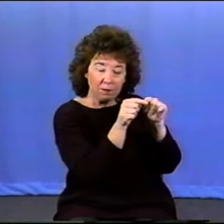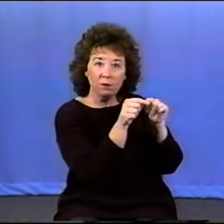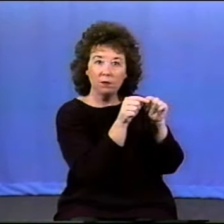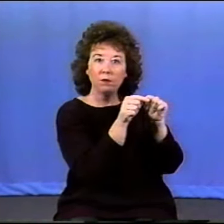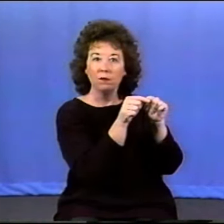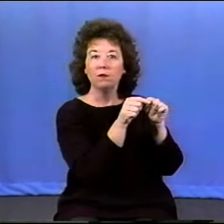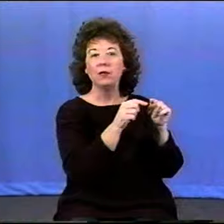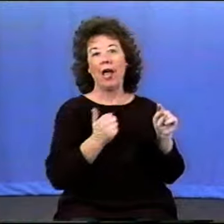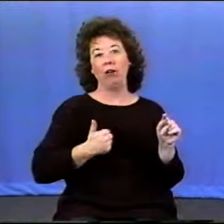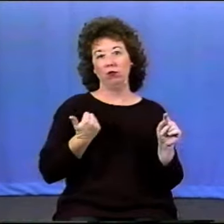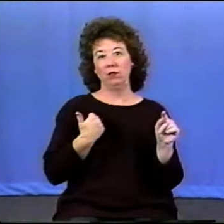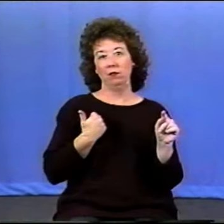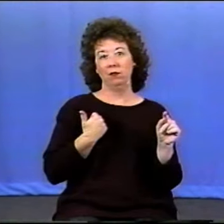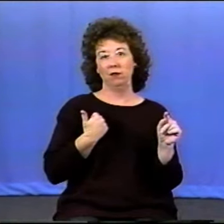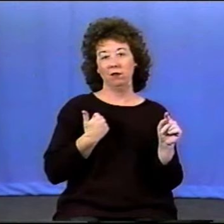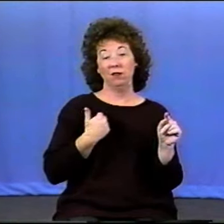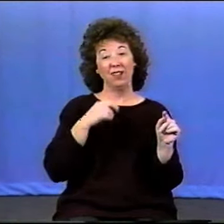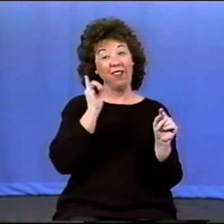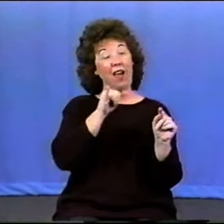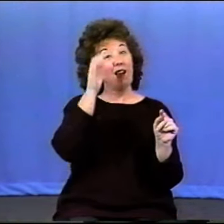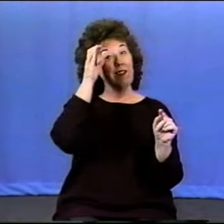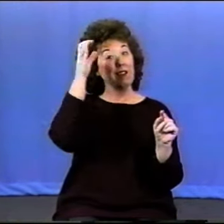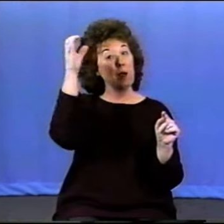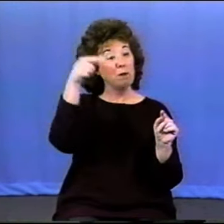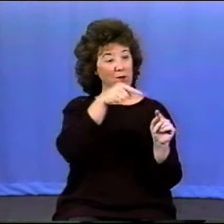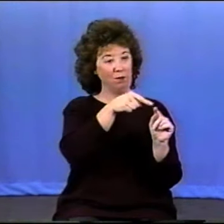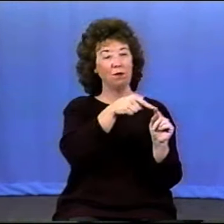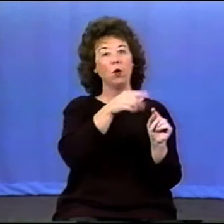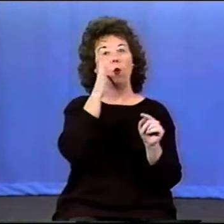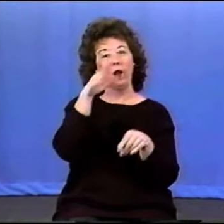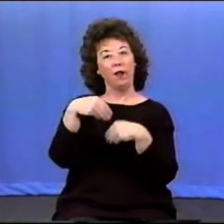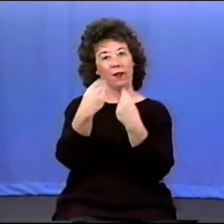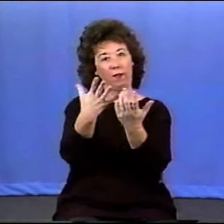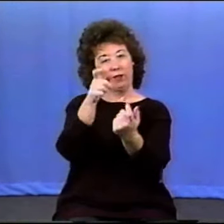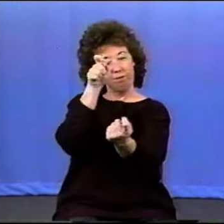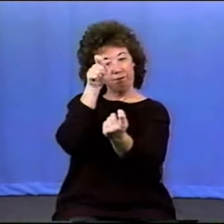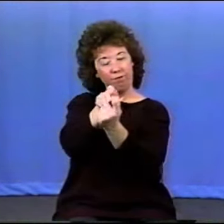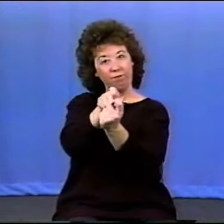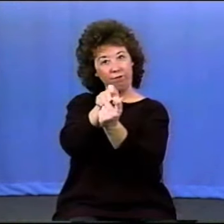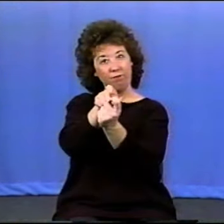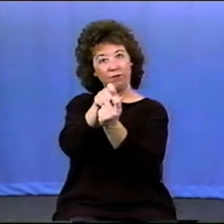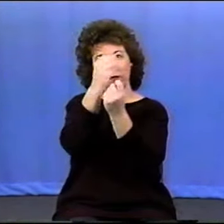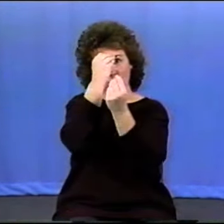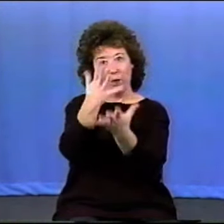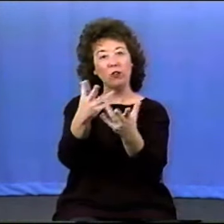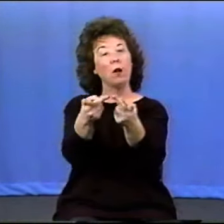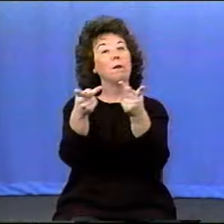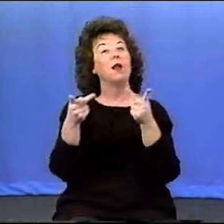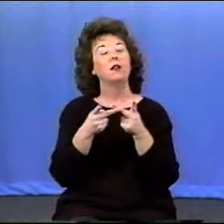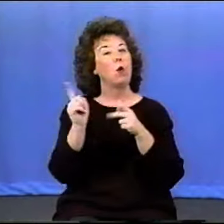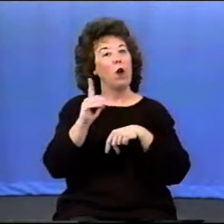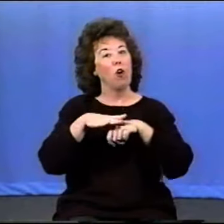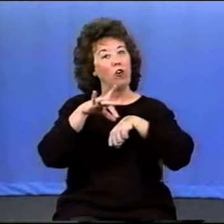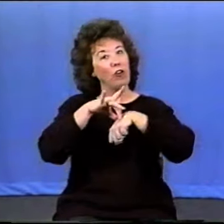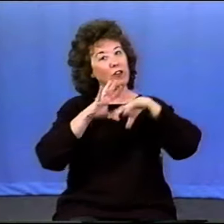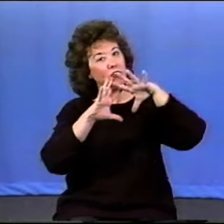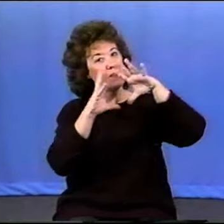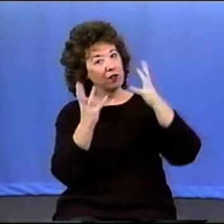2 concepts will identify a particular place on the Earth's surface. Okay,